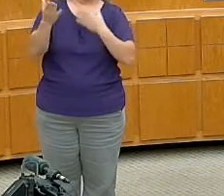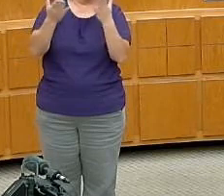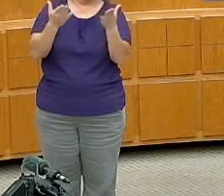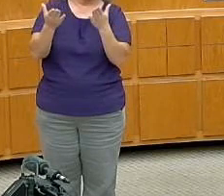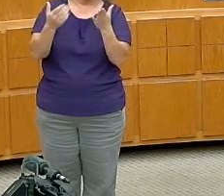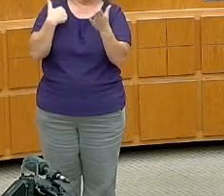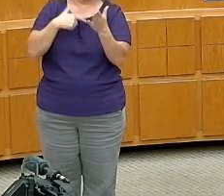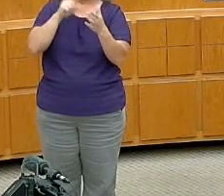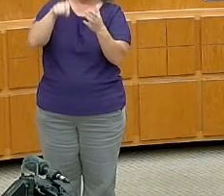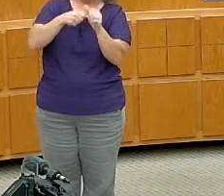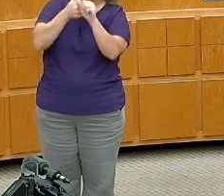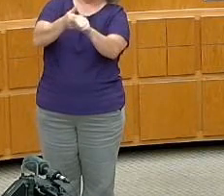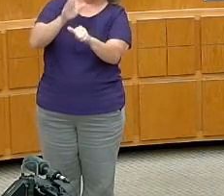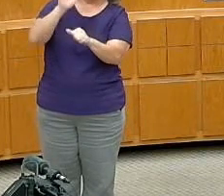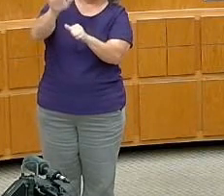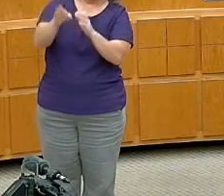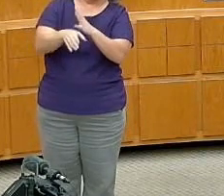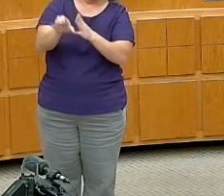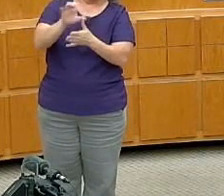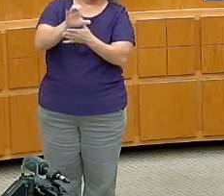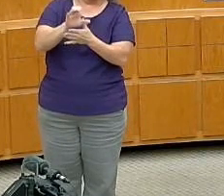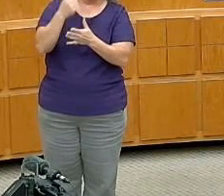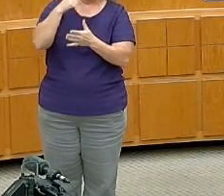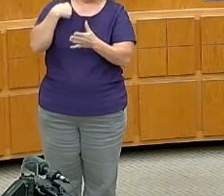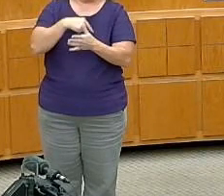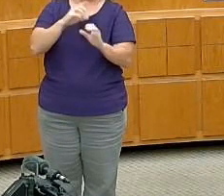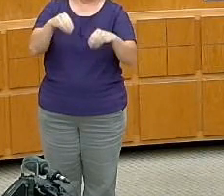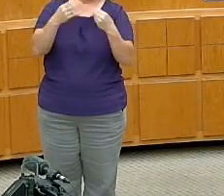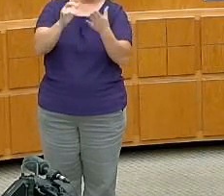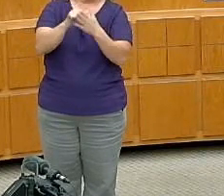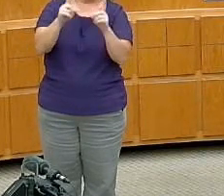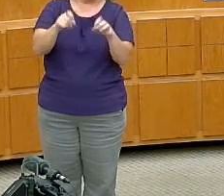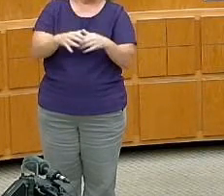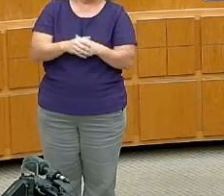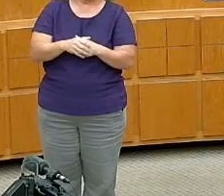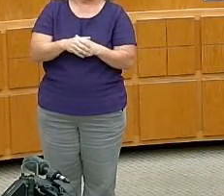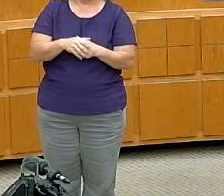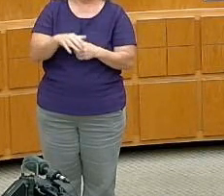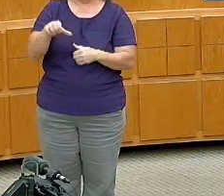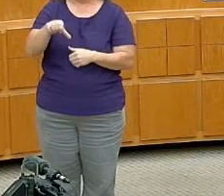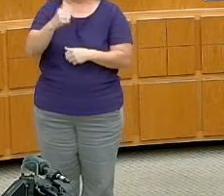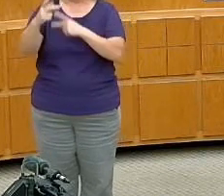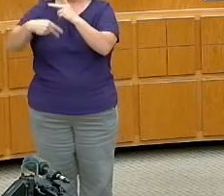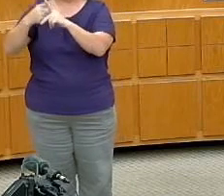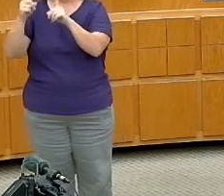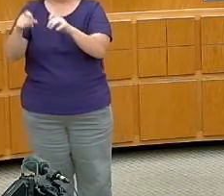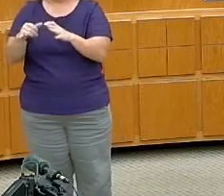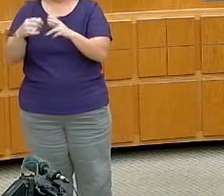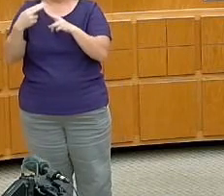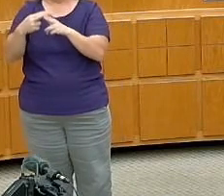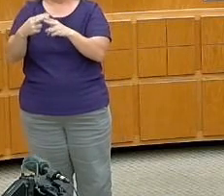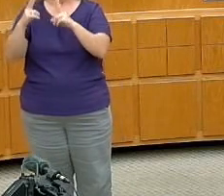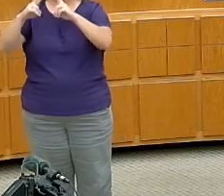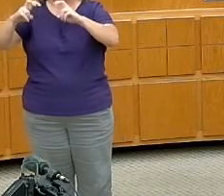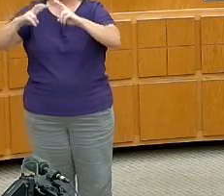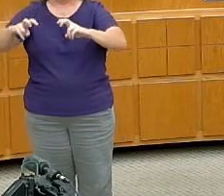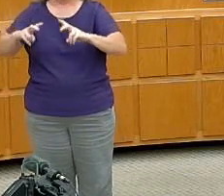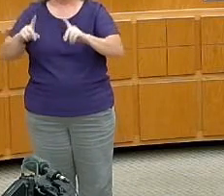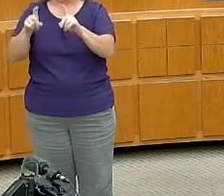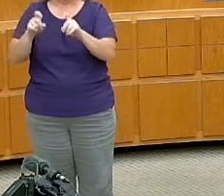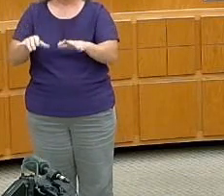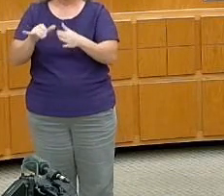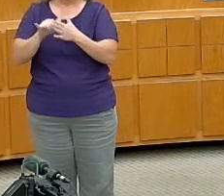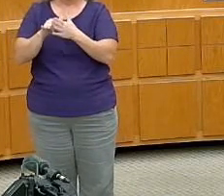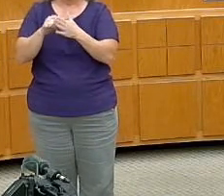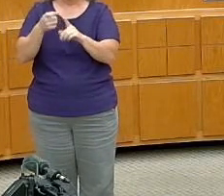the test. The other type of testing is called diagnostic testing. Diagnostic testing is conducted by your medical provider